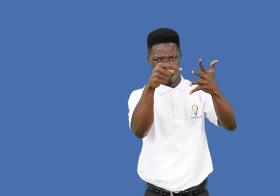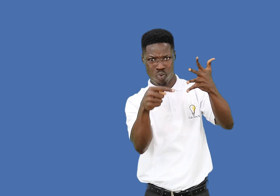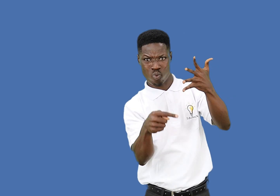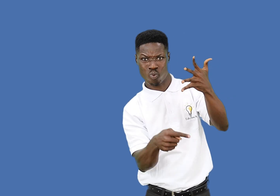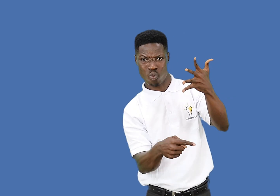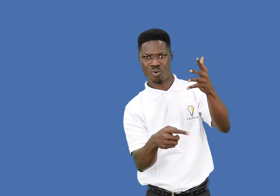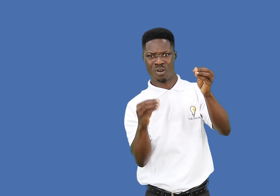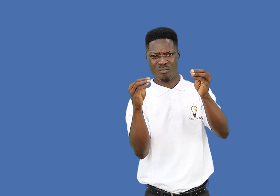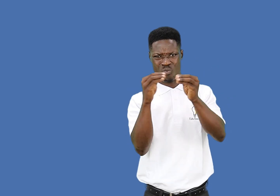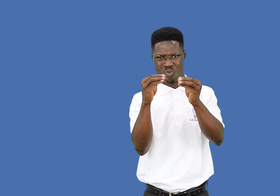port.